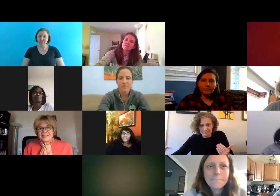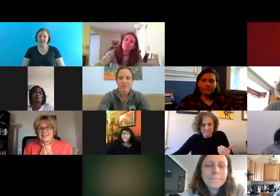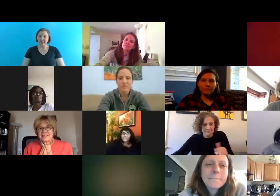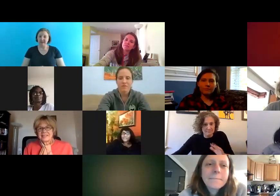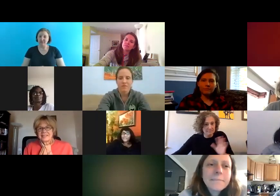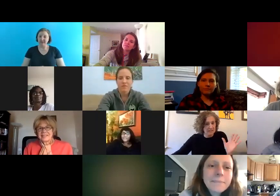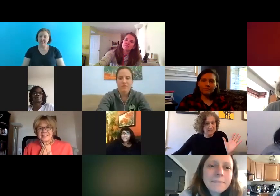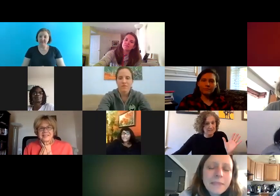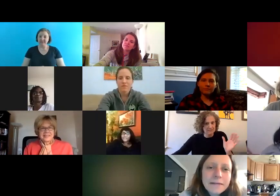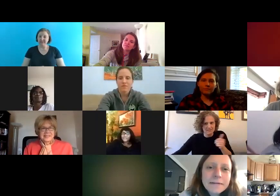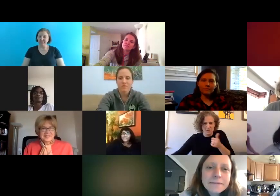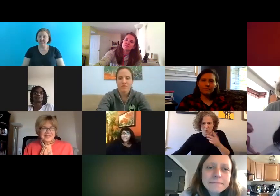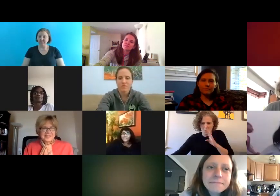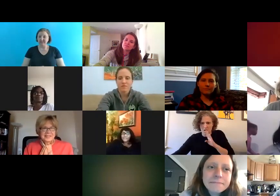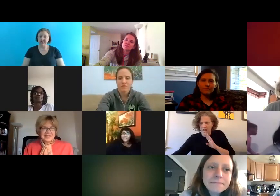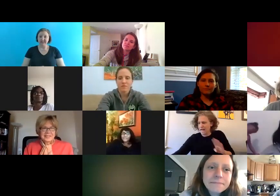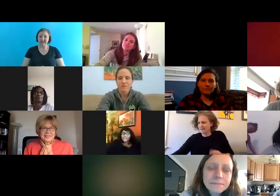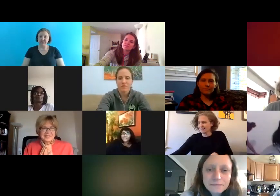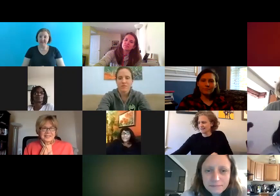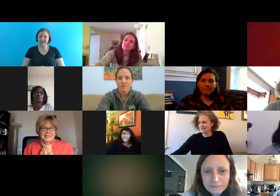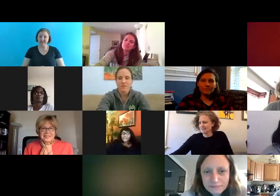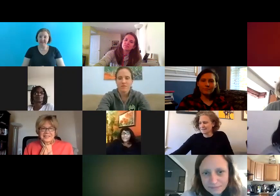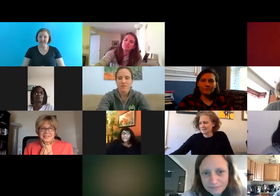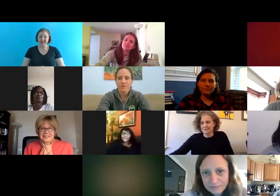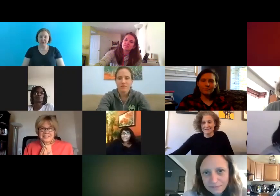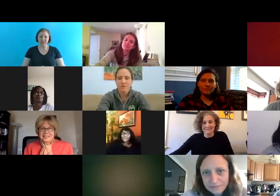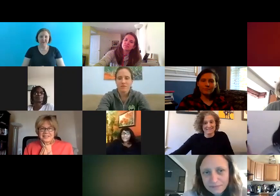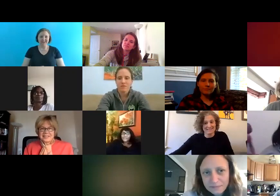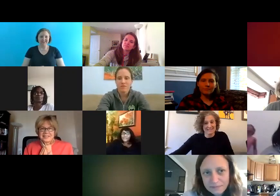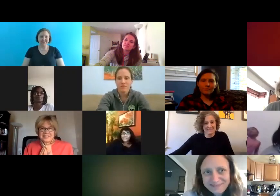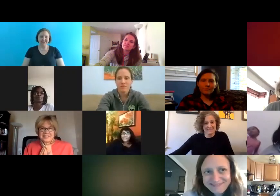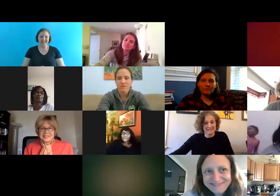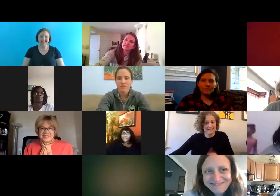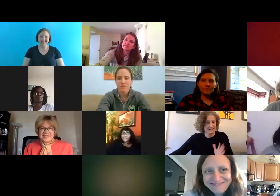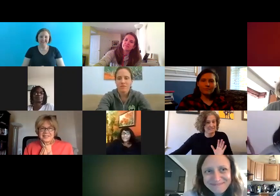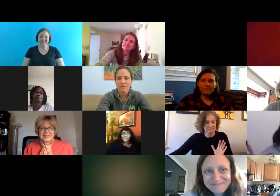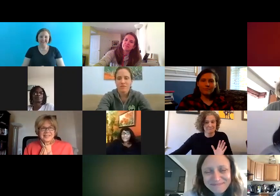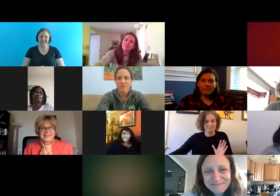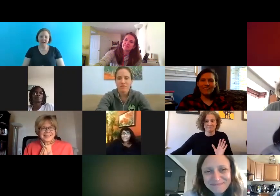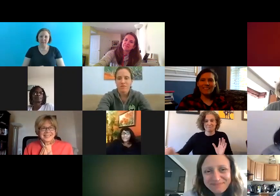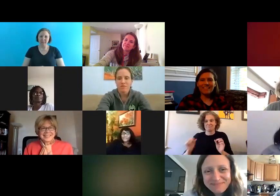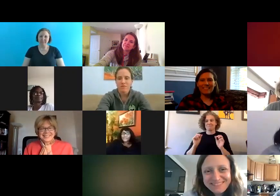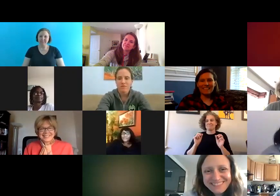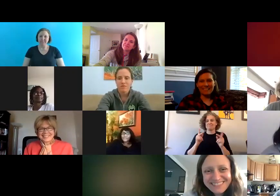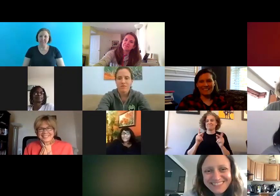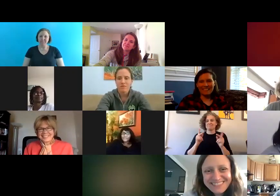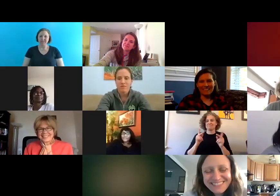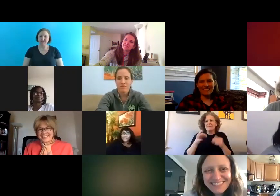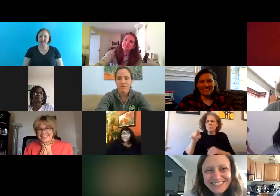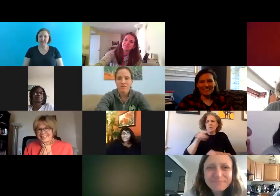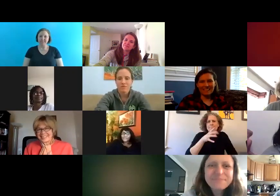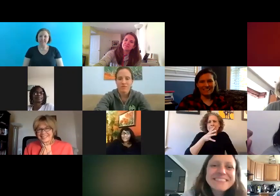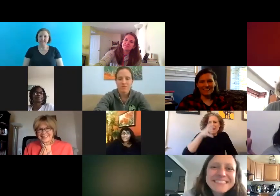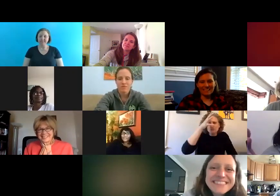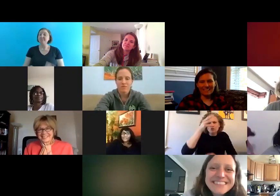All right, anyone else? Is that it? We're quiet today. Hello.